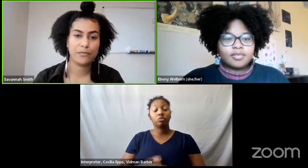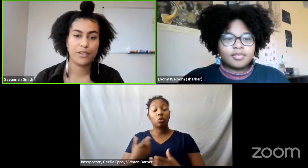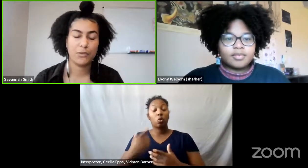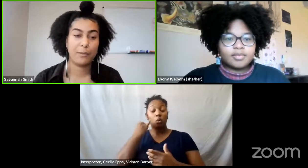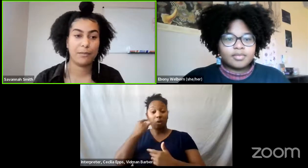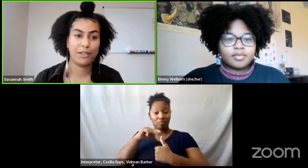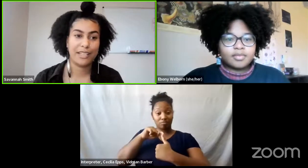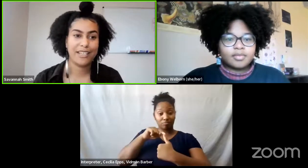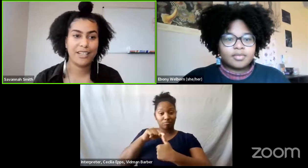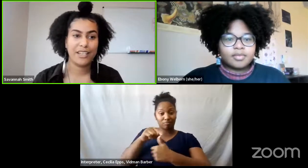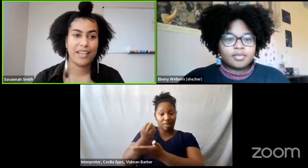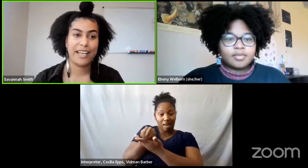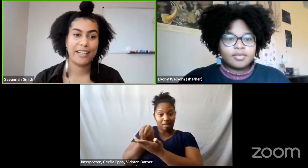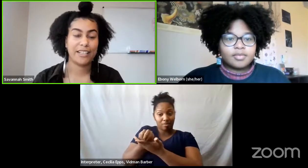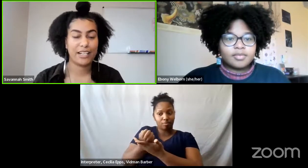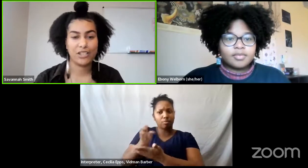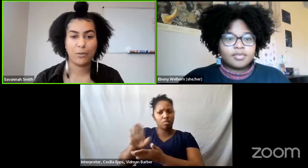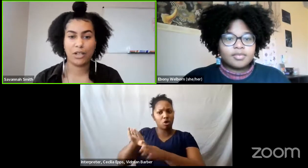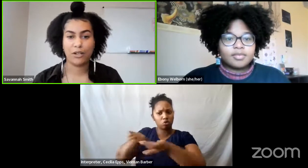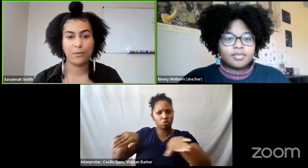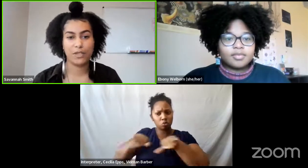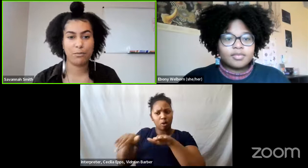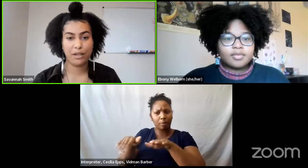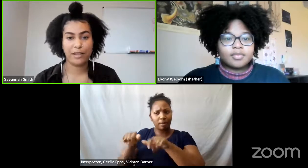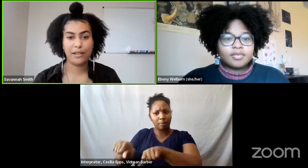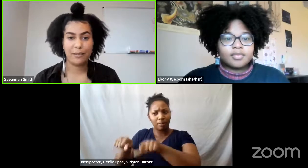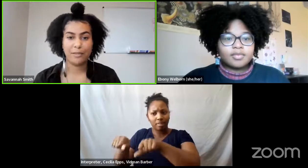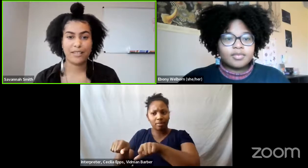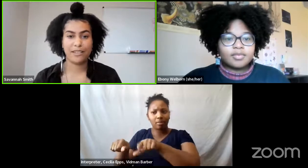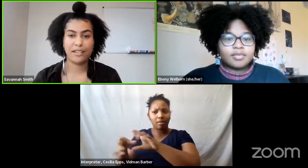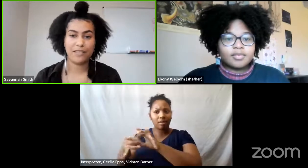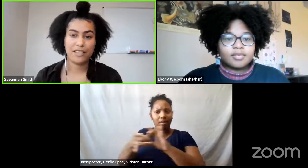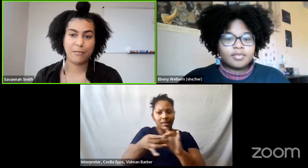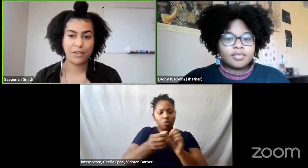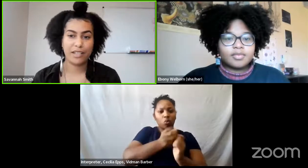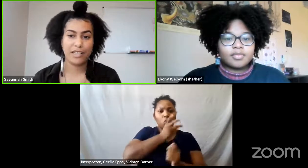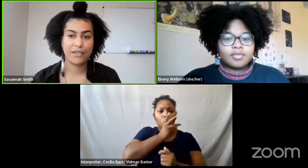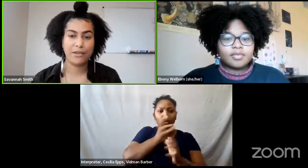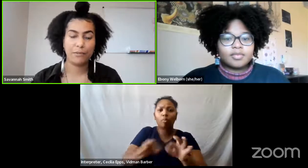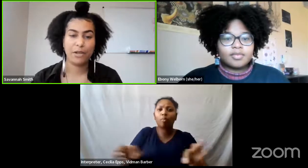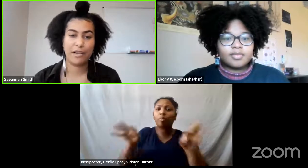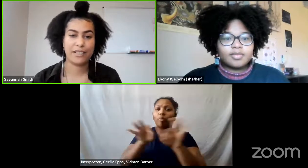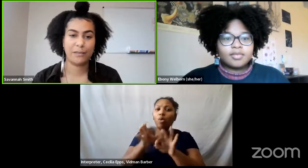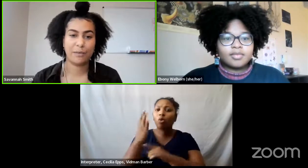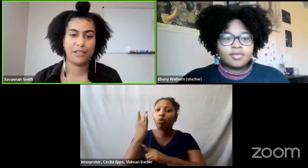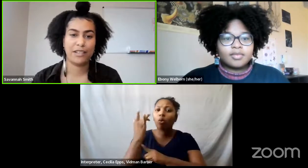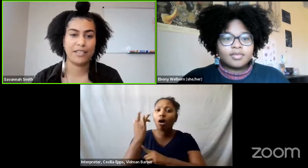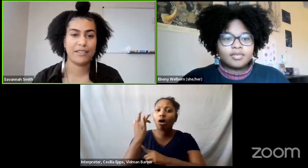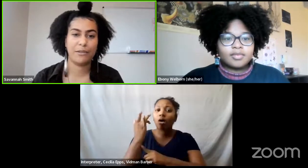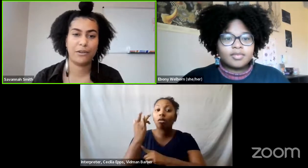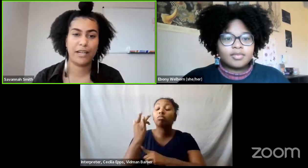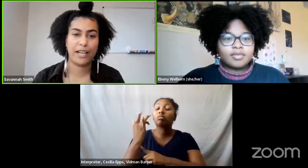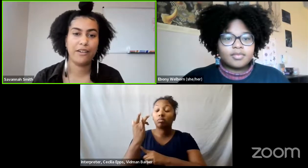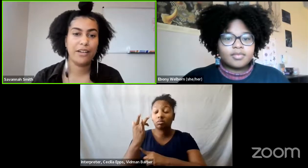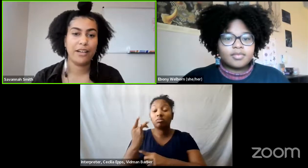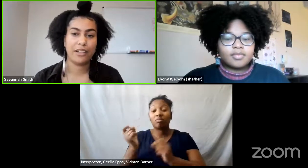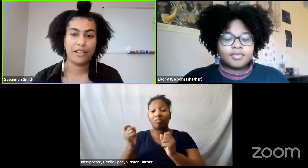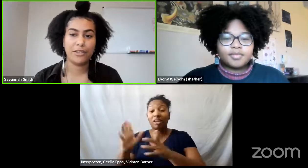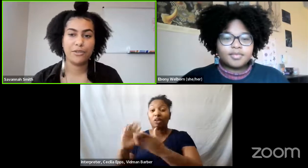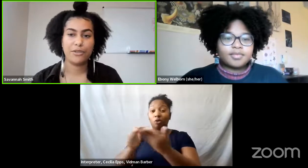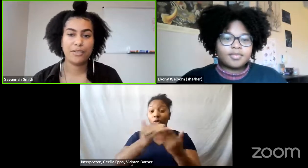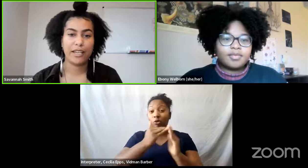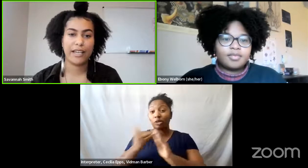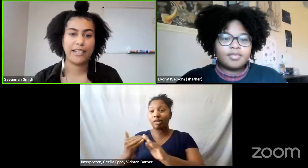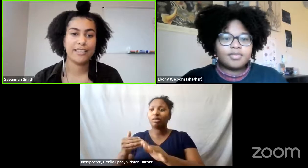economically, swimming ability and connection to water was important because a lot of these communities were maritime communities. They were going out